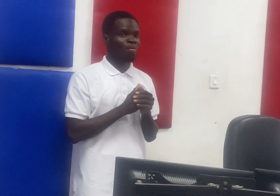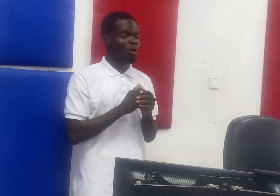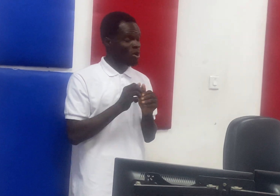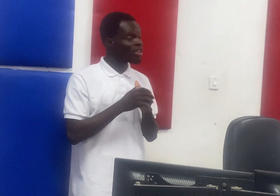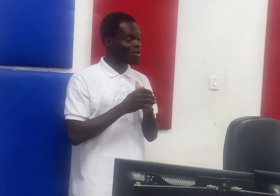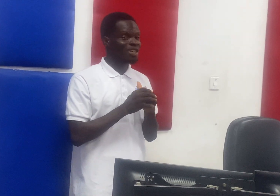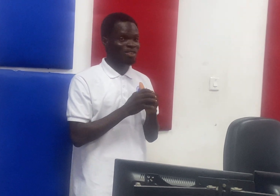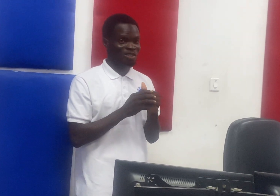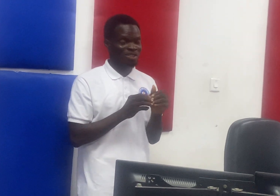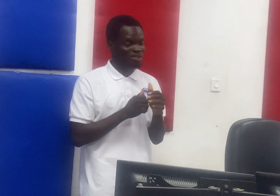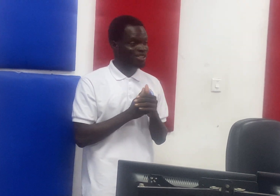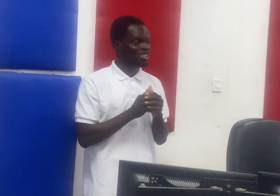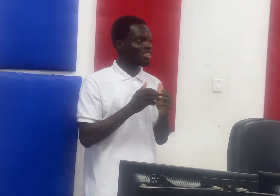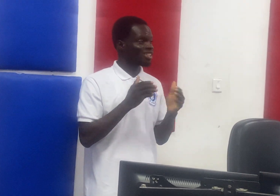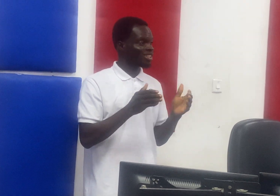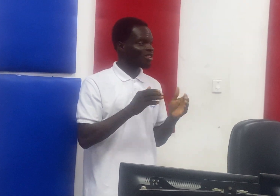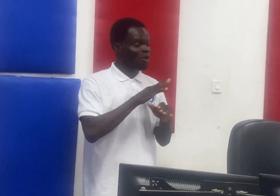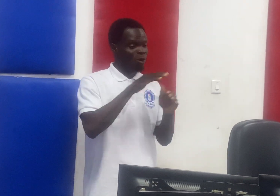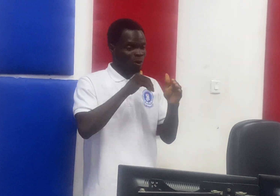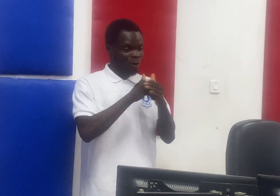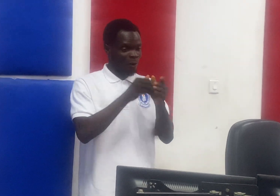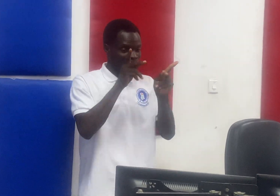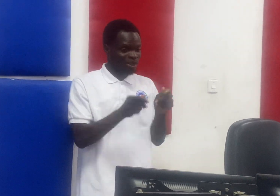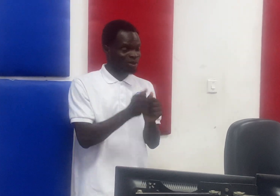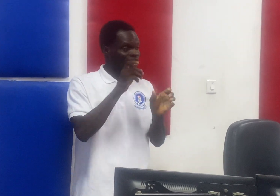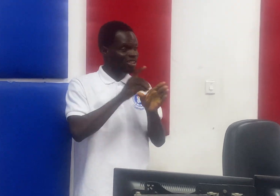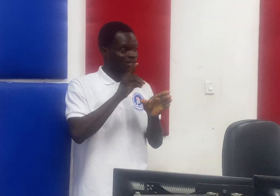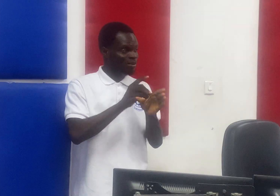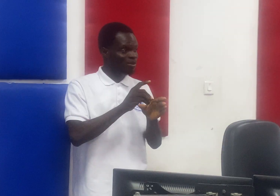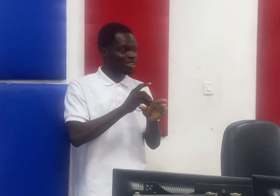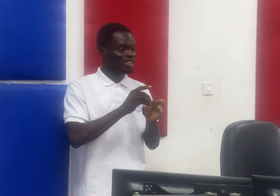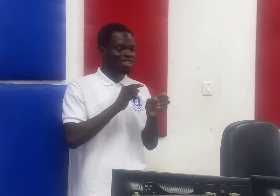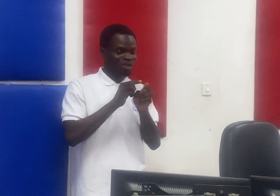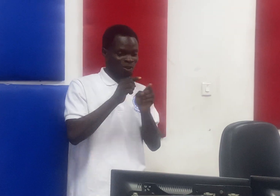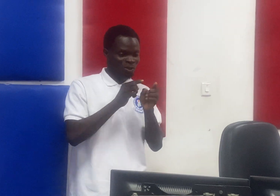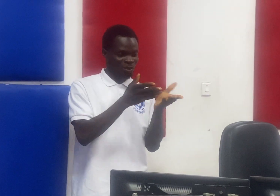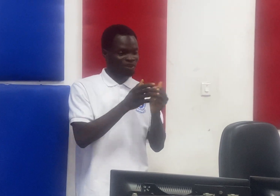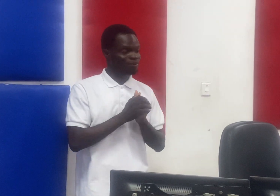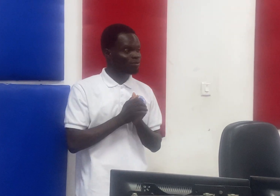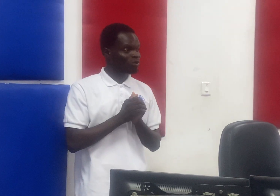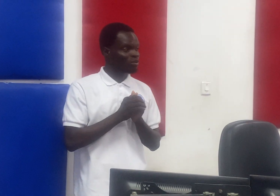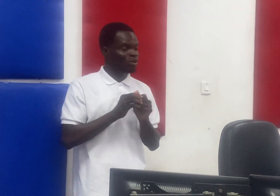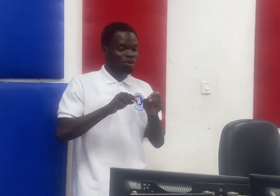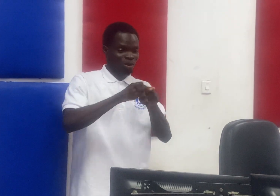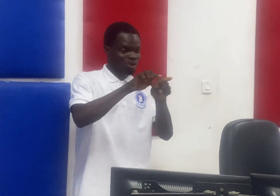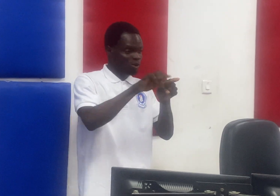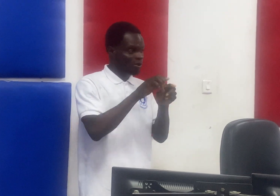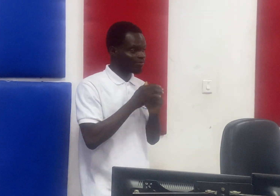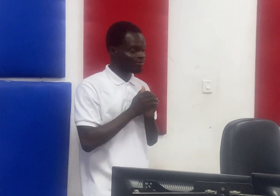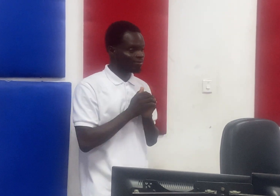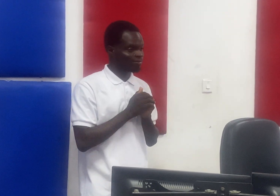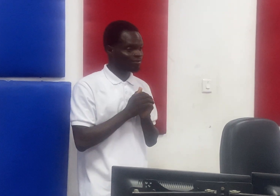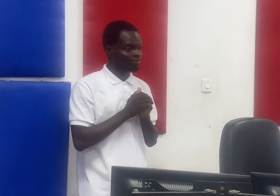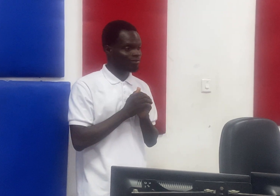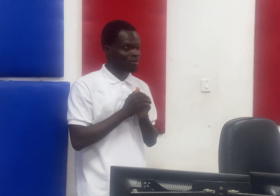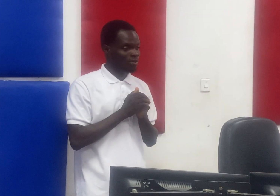all persons with disability in whatever they are doing. And also, they should